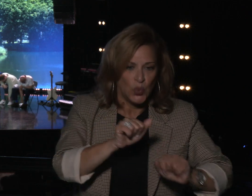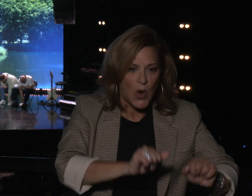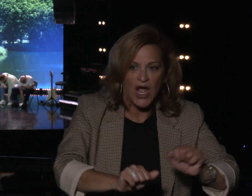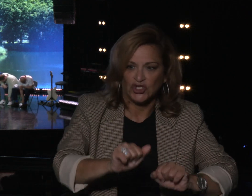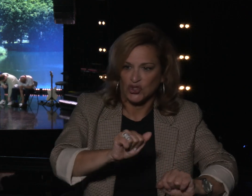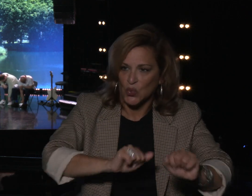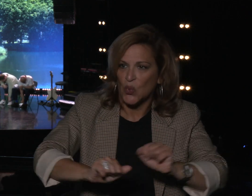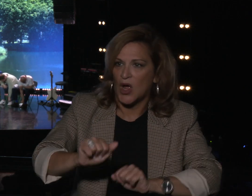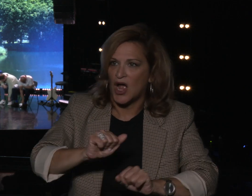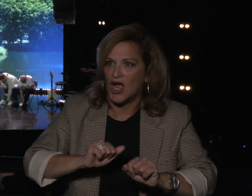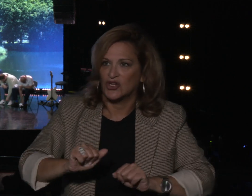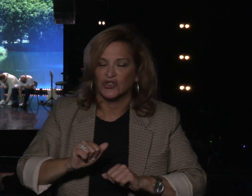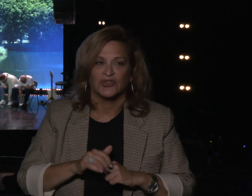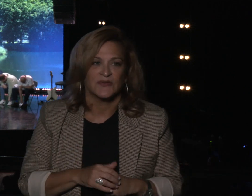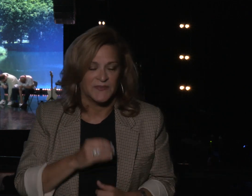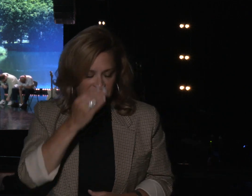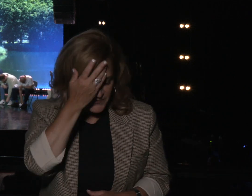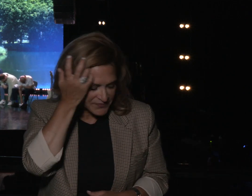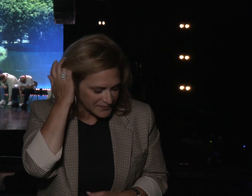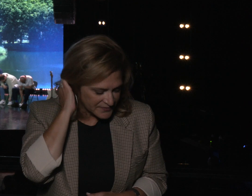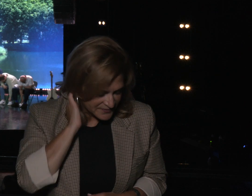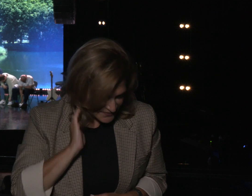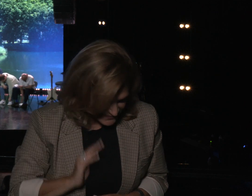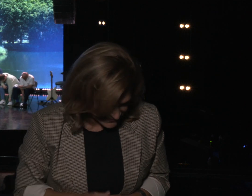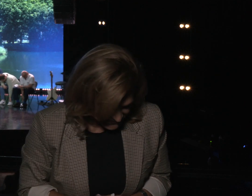We're gonna practice that next time.